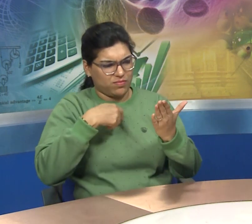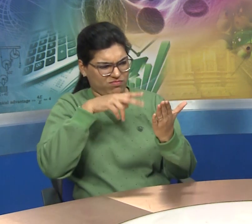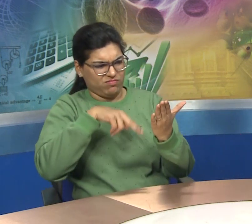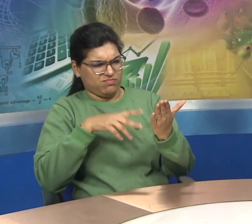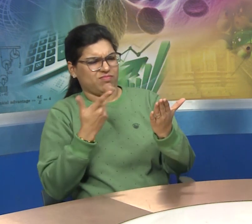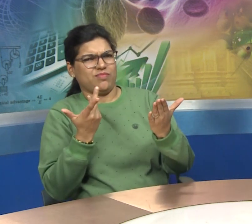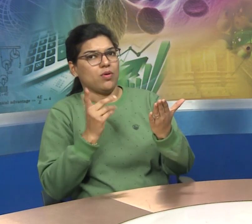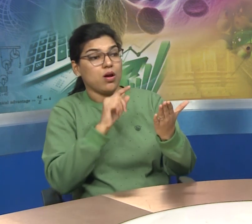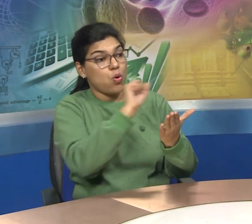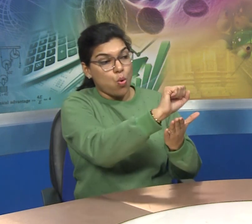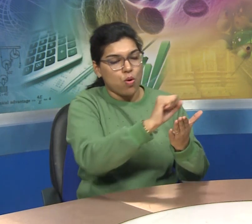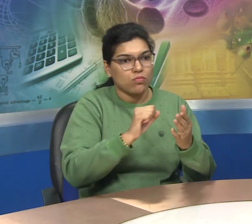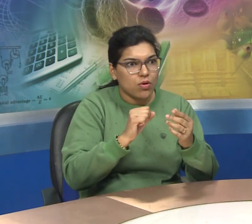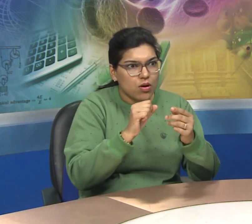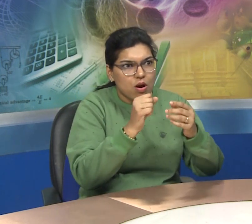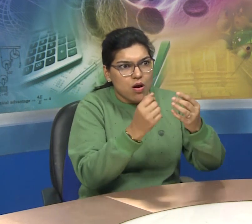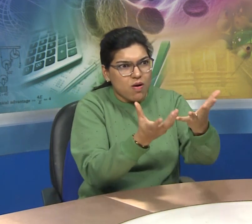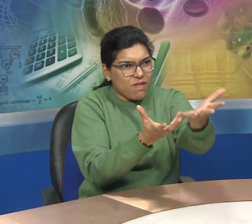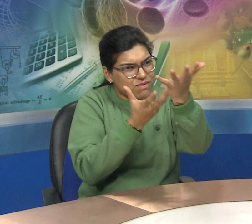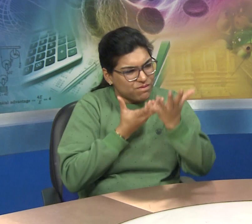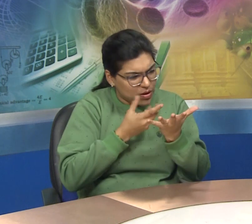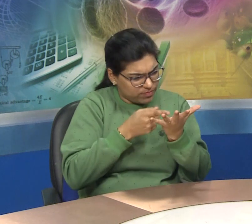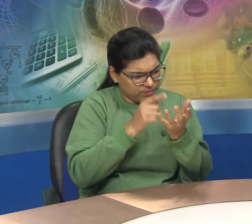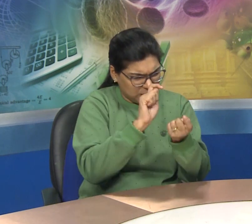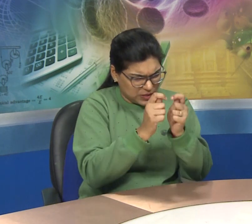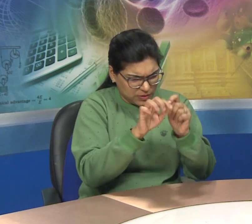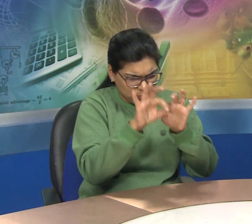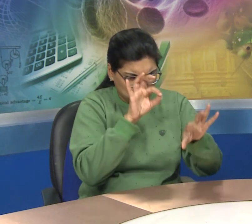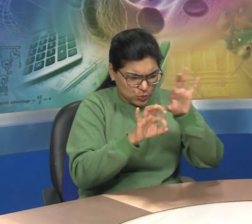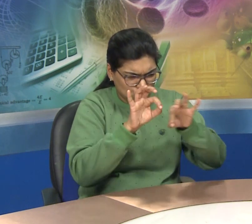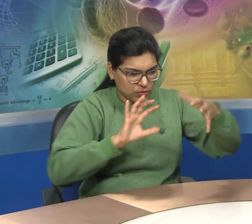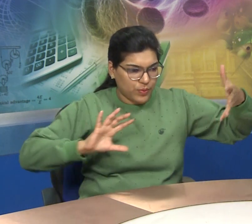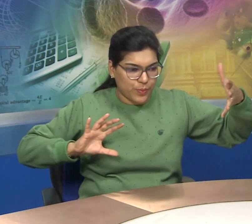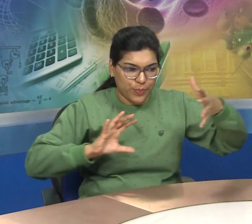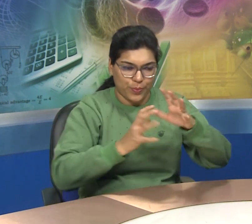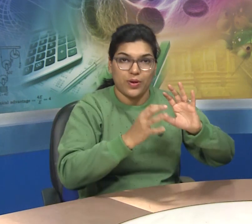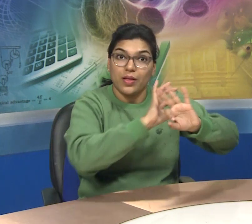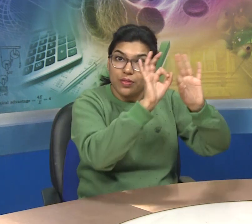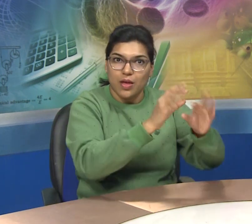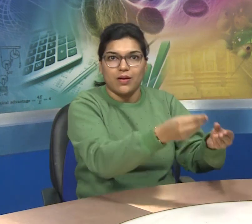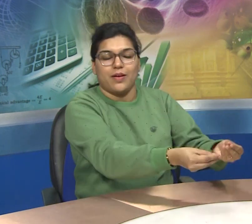Information from primary sources is organized in secondary sources of information.